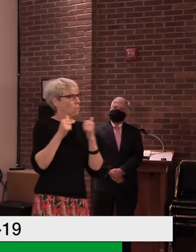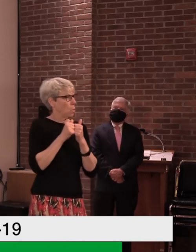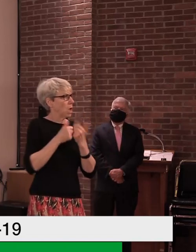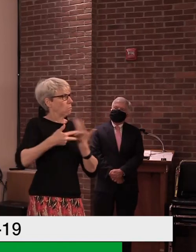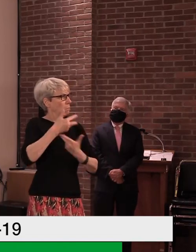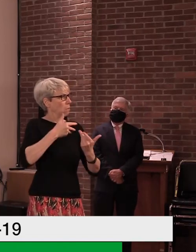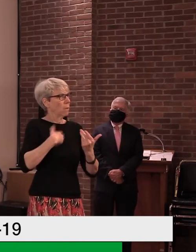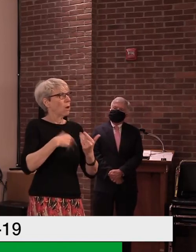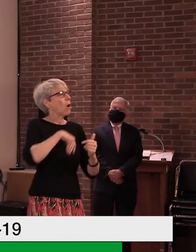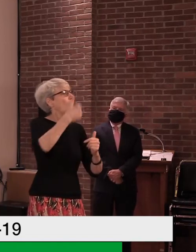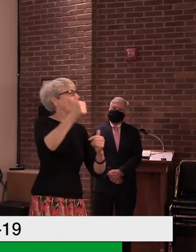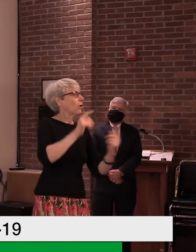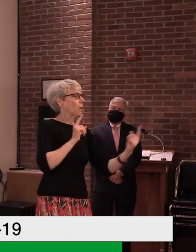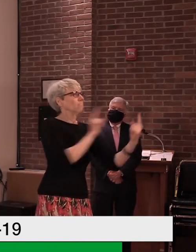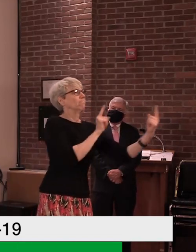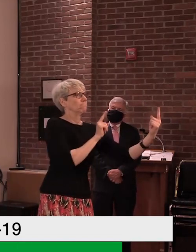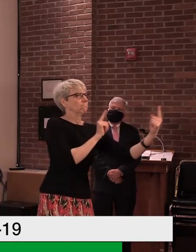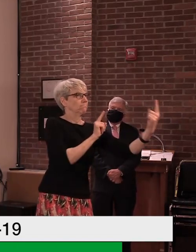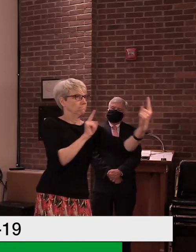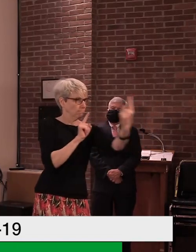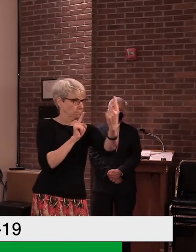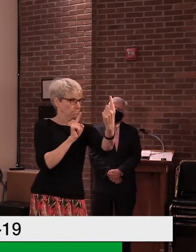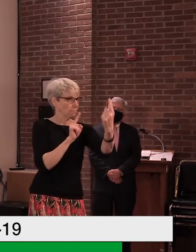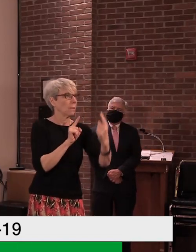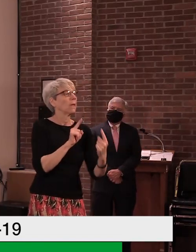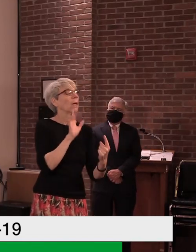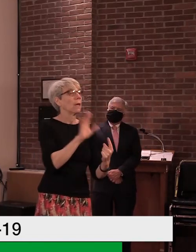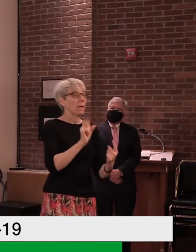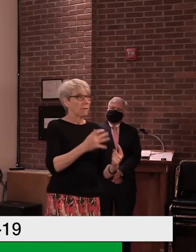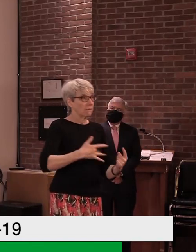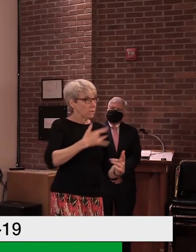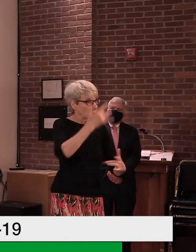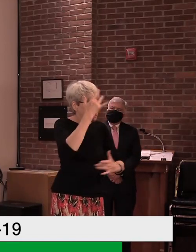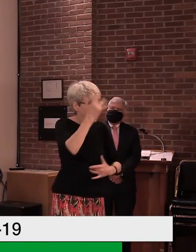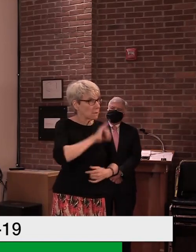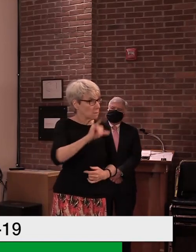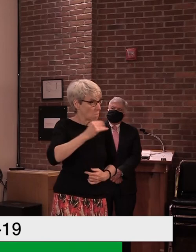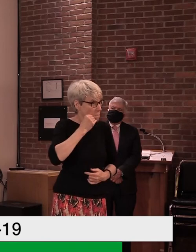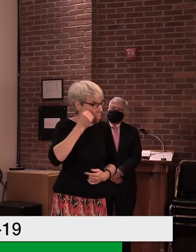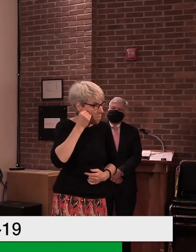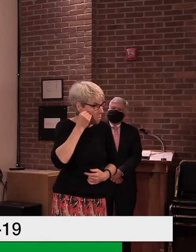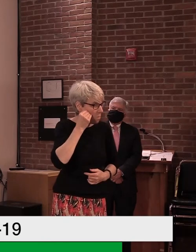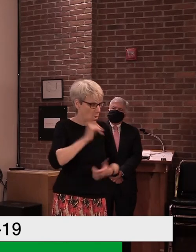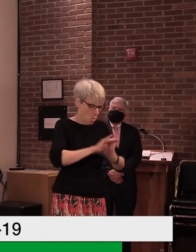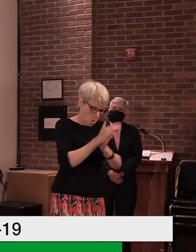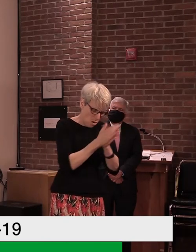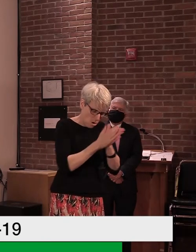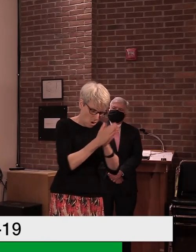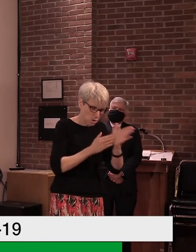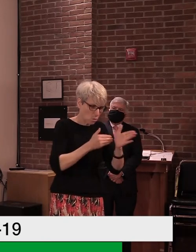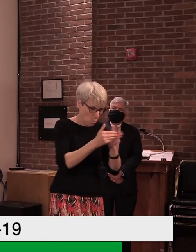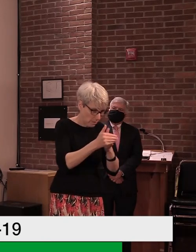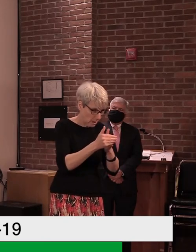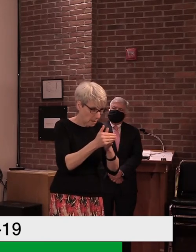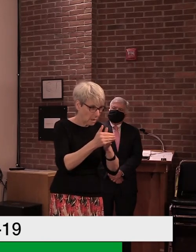our hands a lot and stay home when we're feeling sick or when we've recently been in close contact with someone who has had COVID,